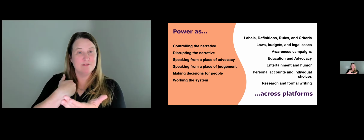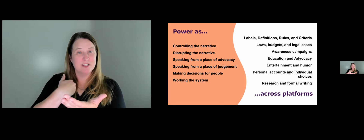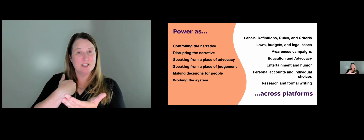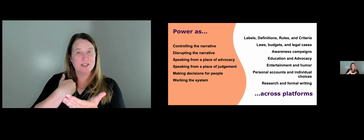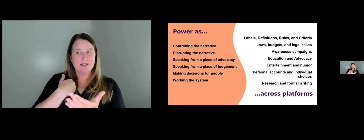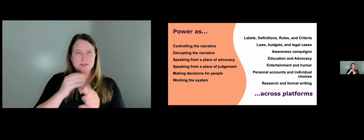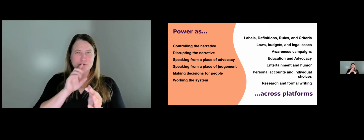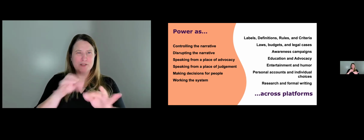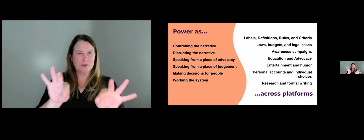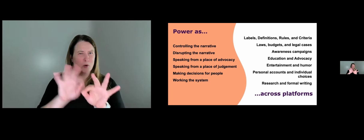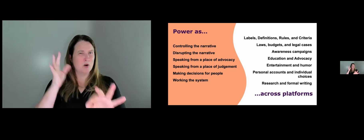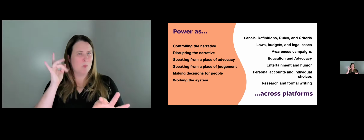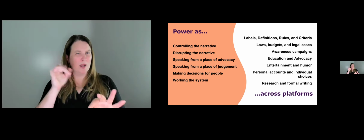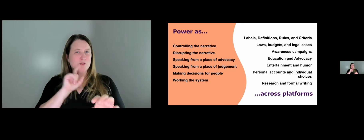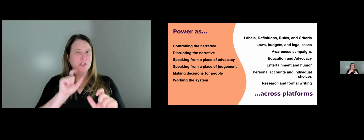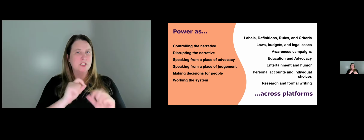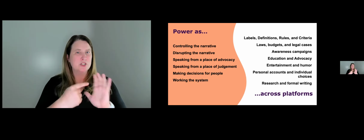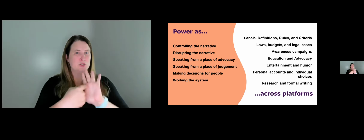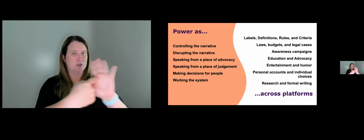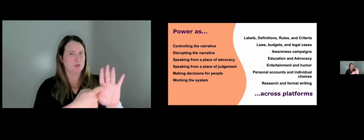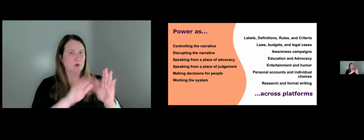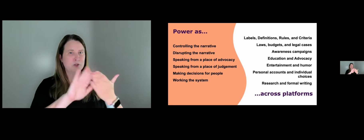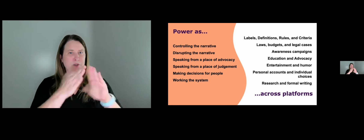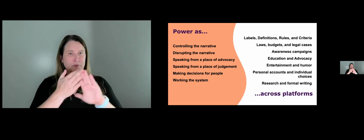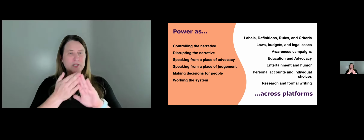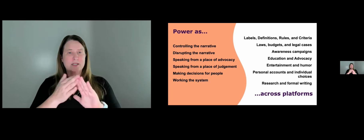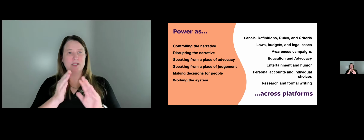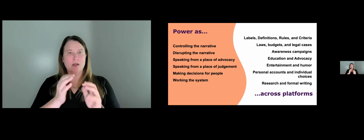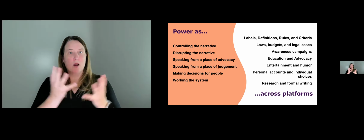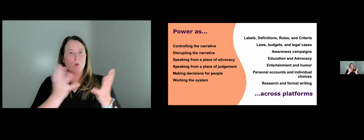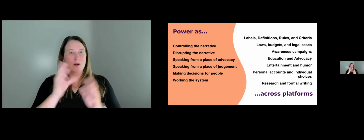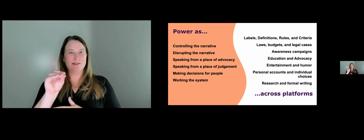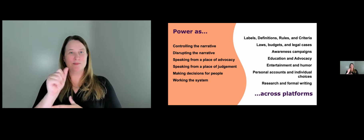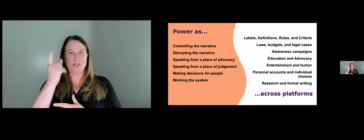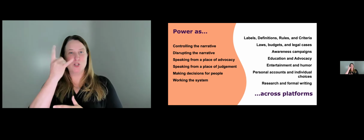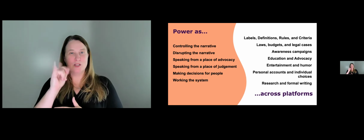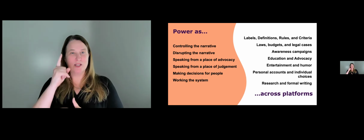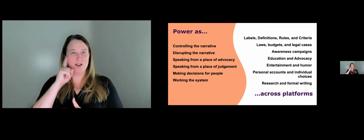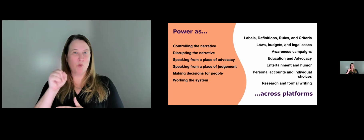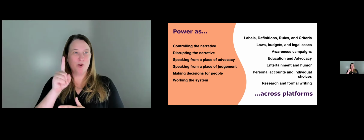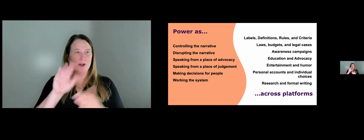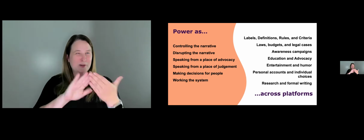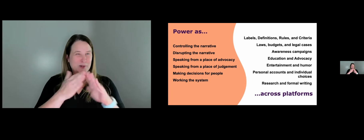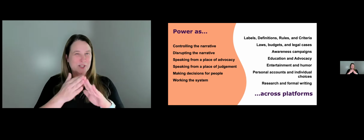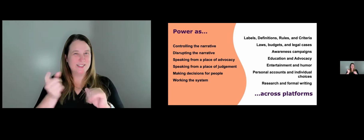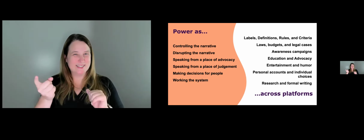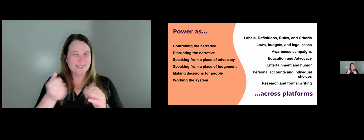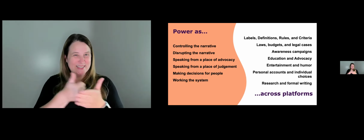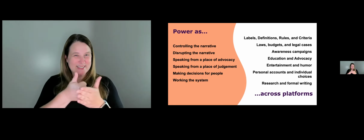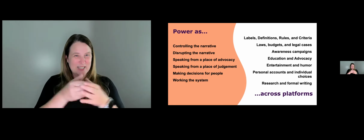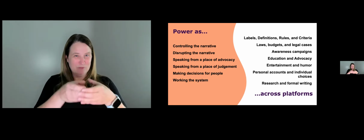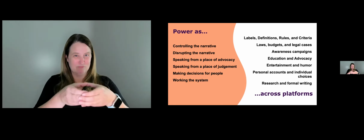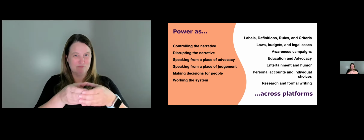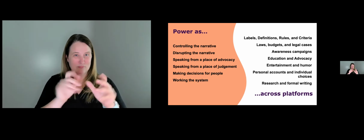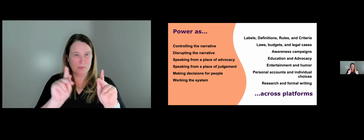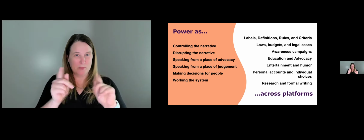We have the Disability Culture Center, which is really important because it represents a community. It shows